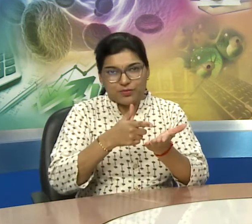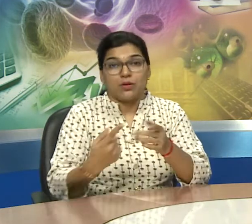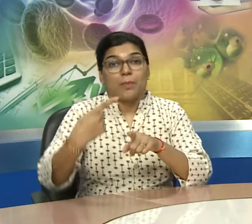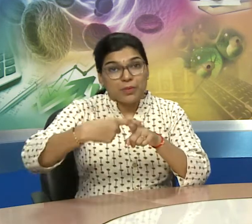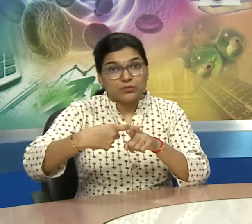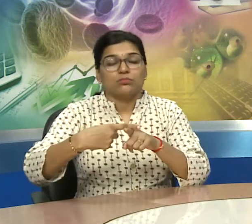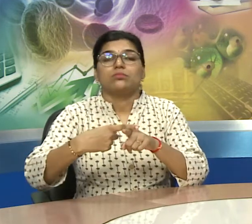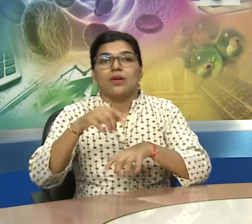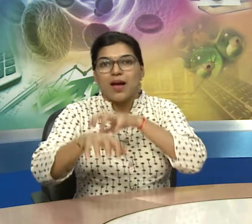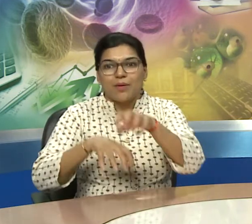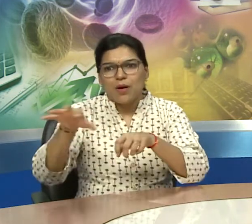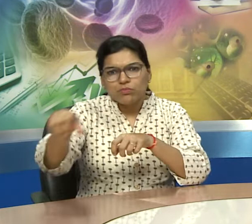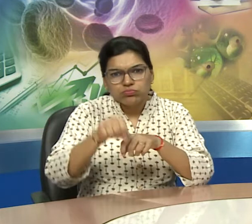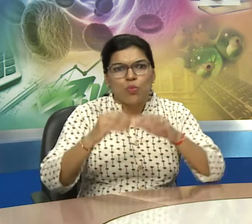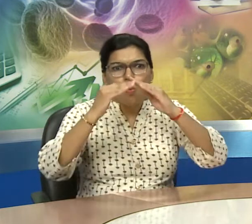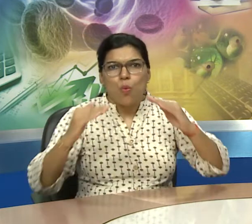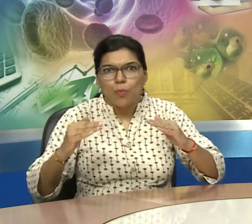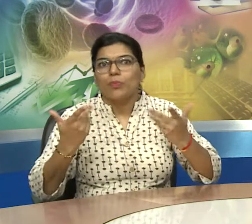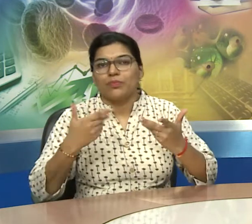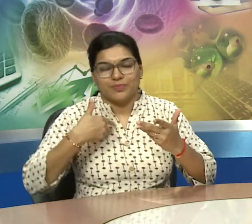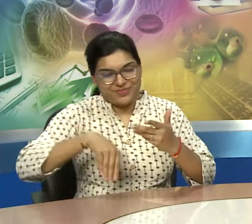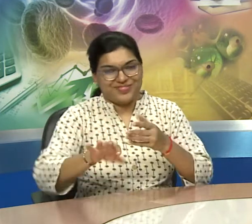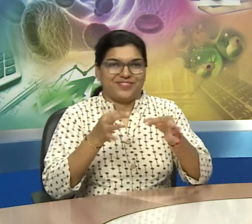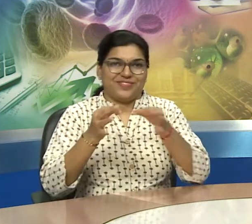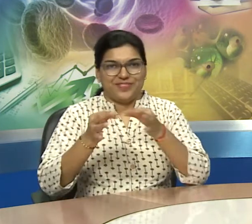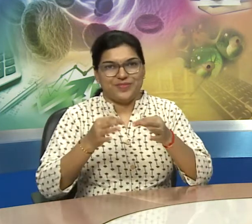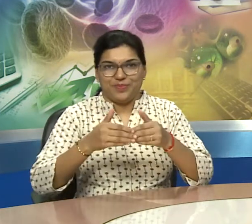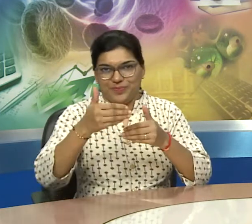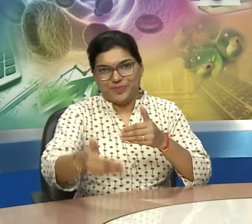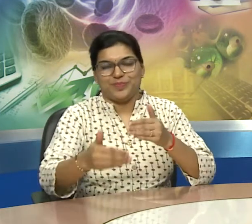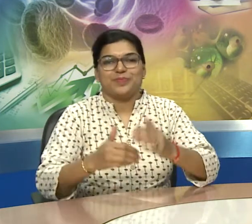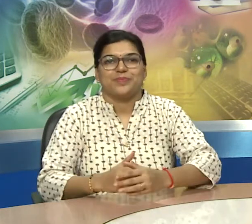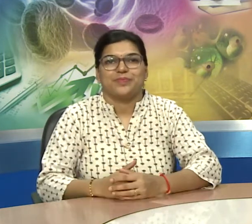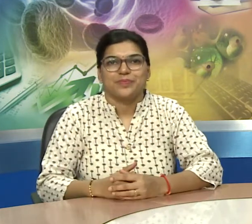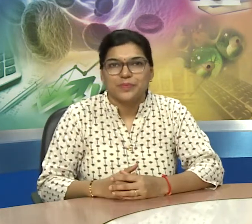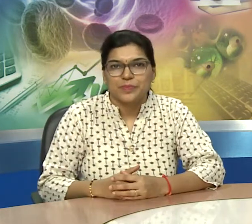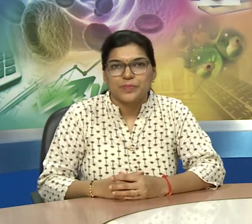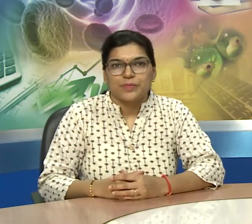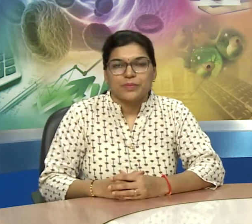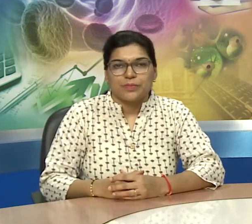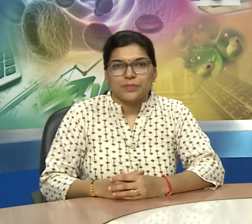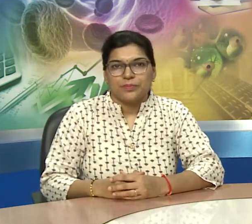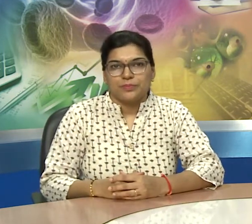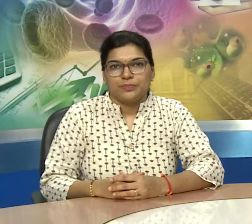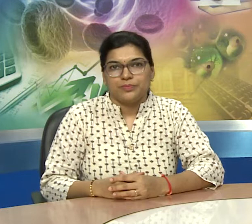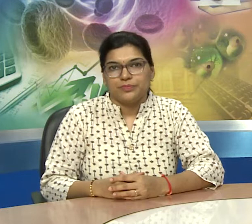of fire. Now here onwards, we will be discussing agriculture and domestication of animals.